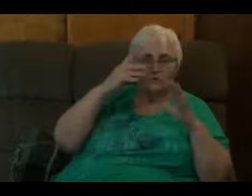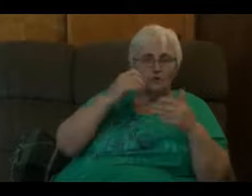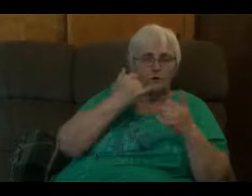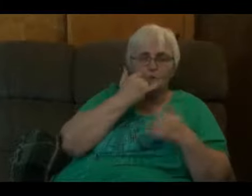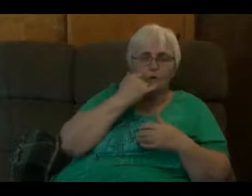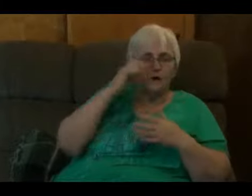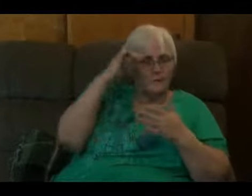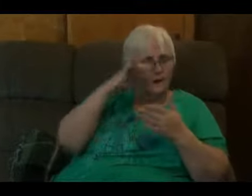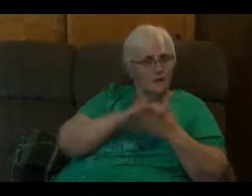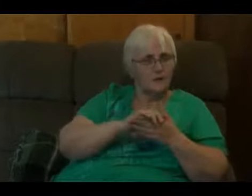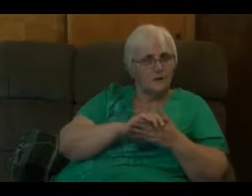beliefs,